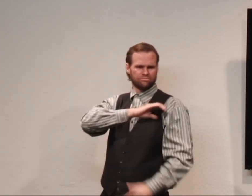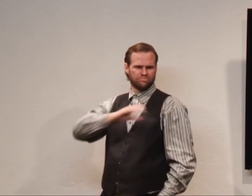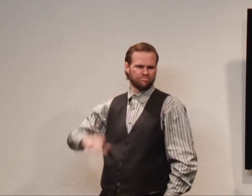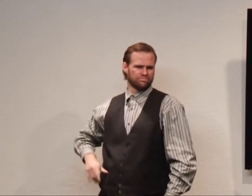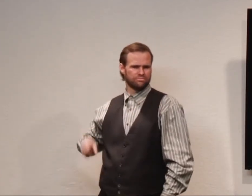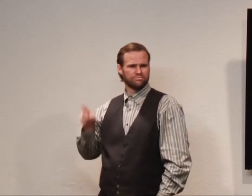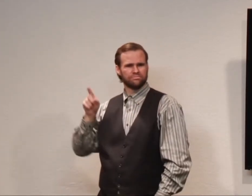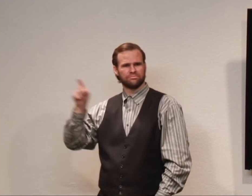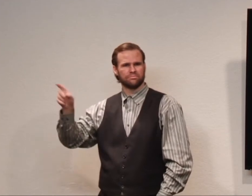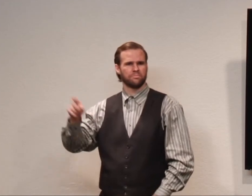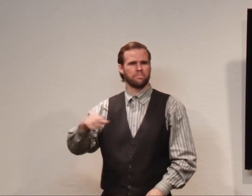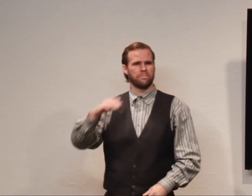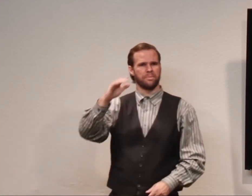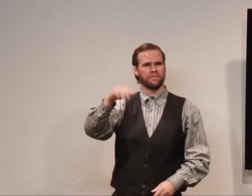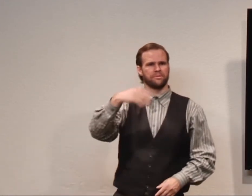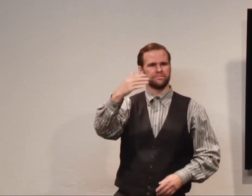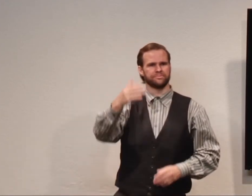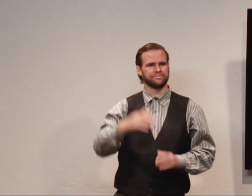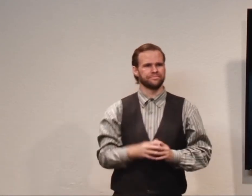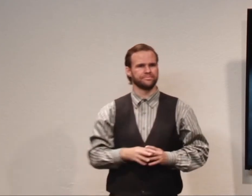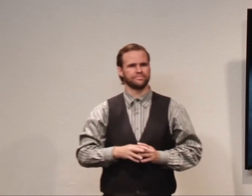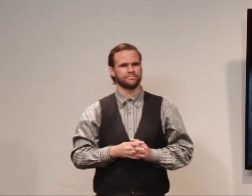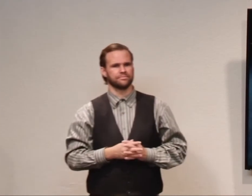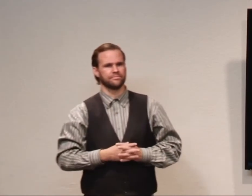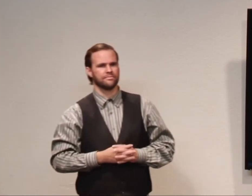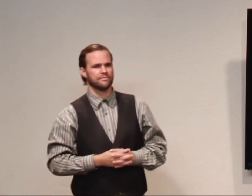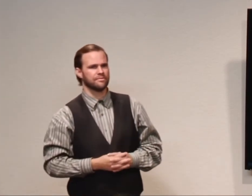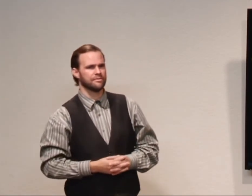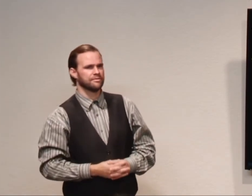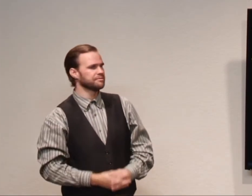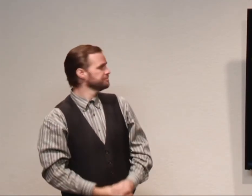It's all about Jesus Christ, the High Priest.